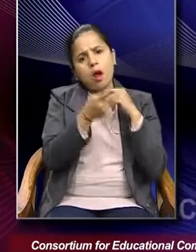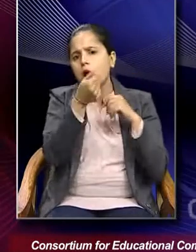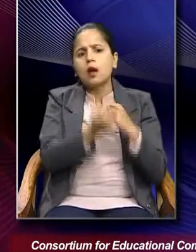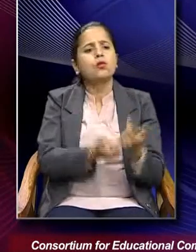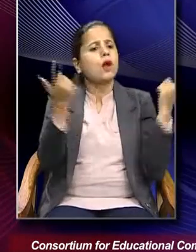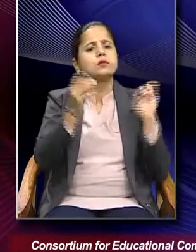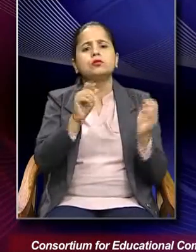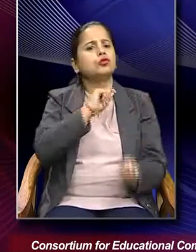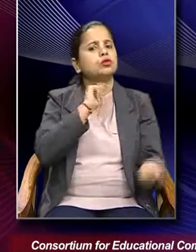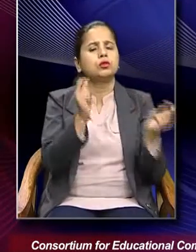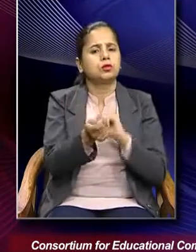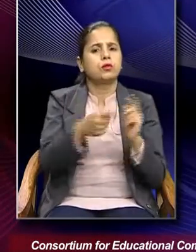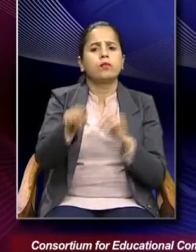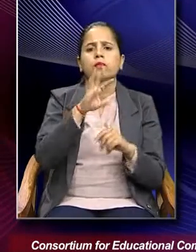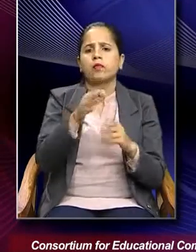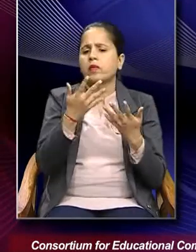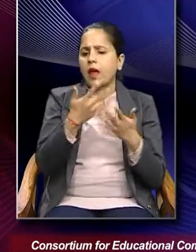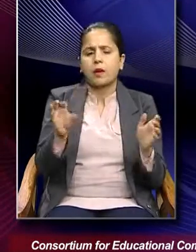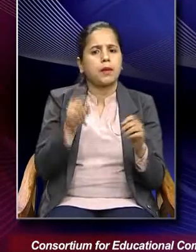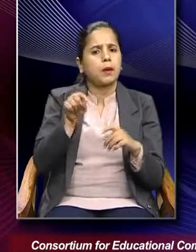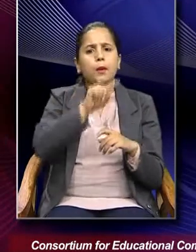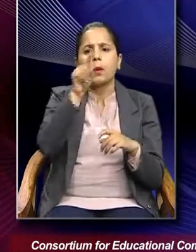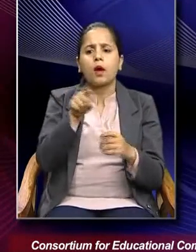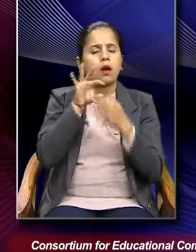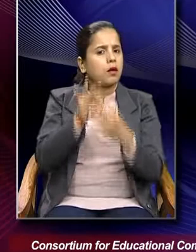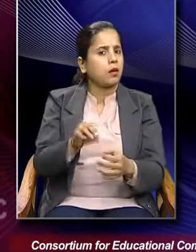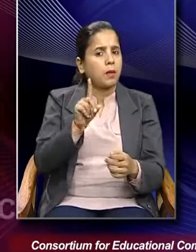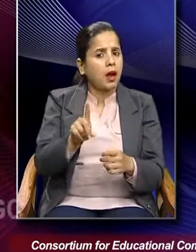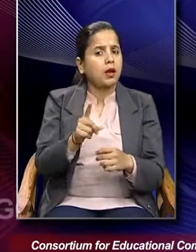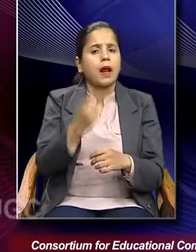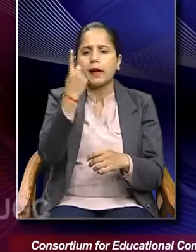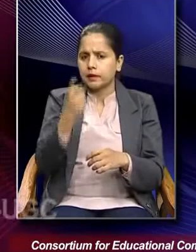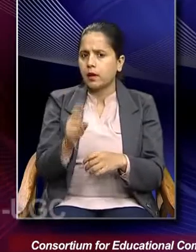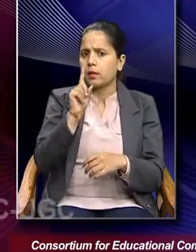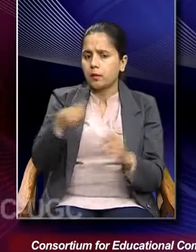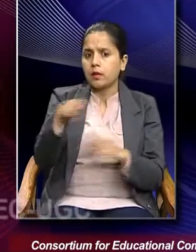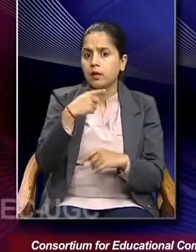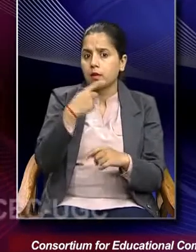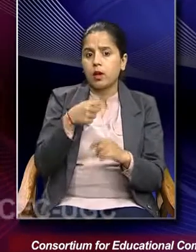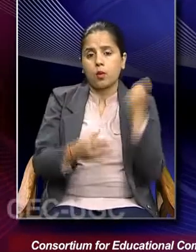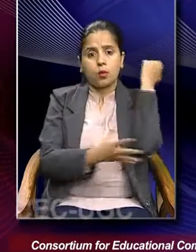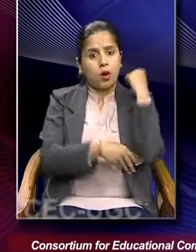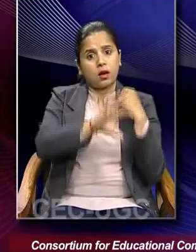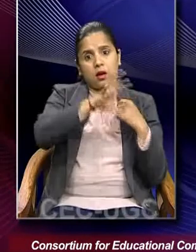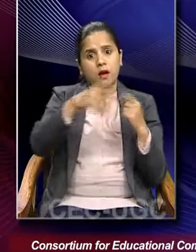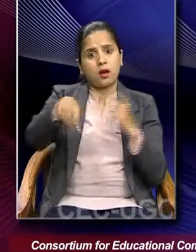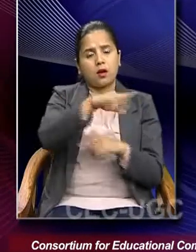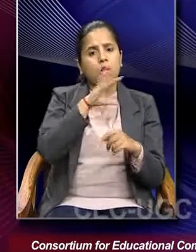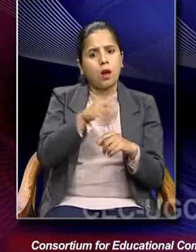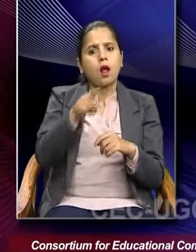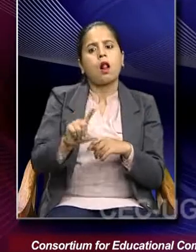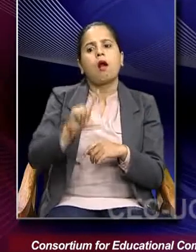approach said virtually nothing on this question except to assert that the poorer countries were late in